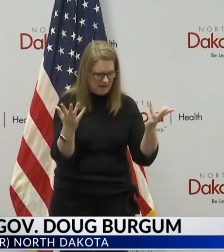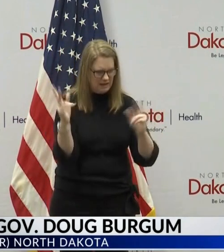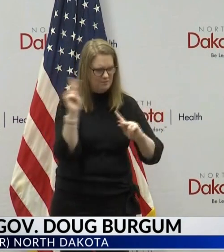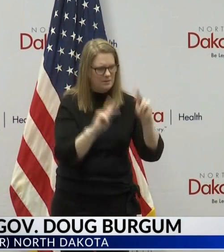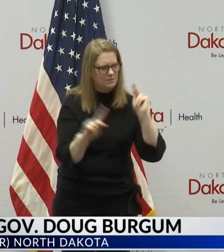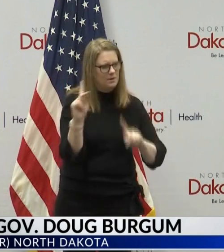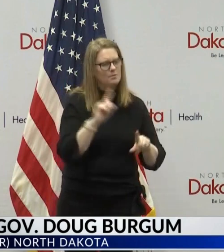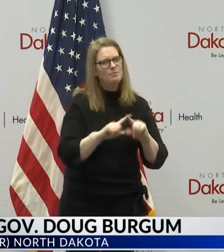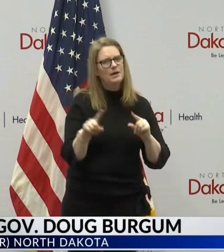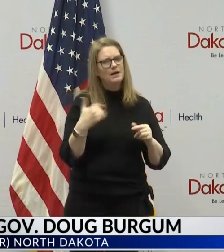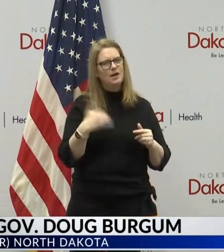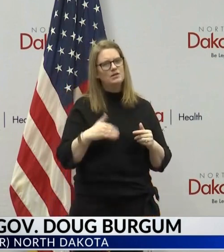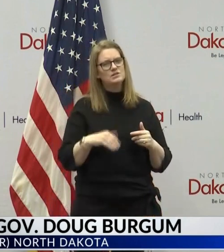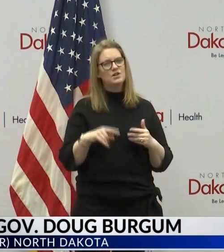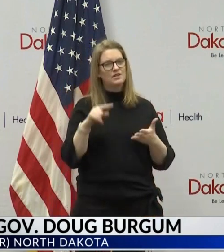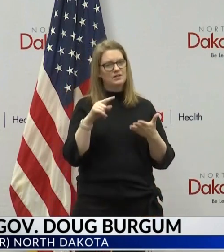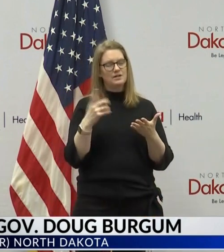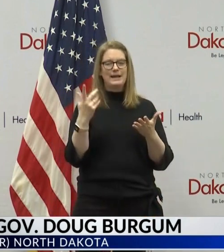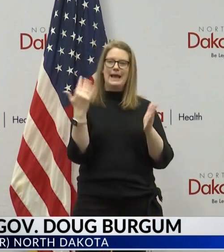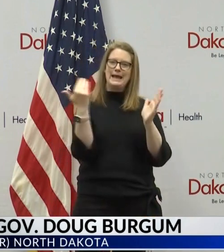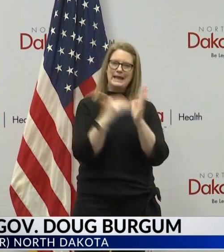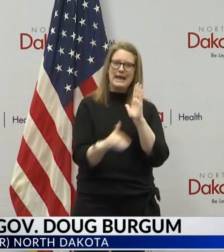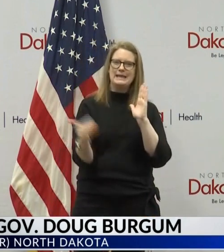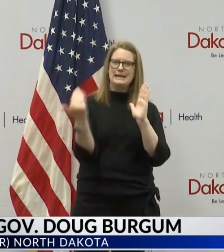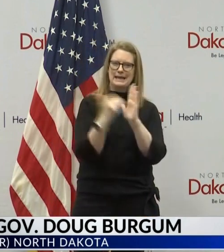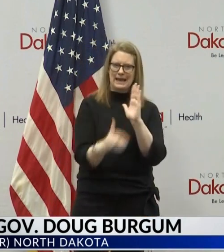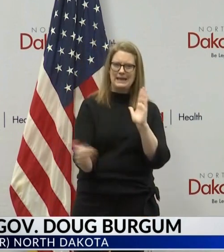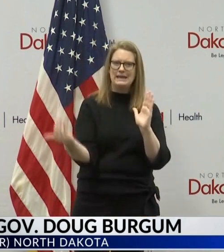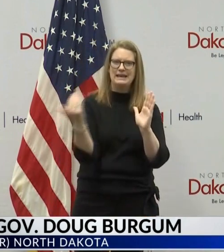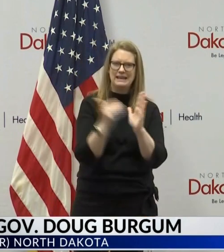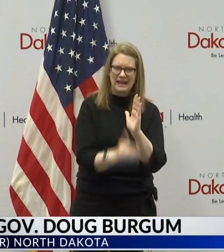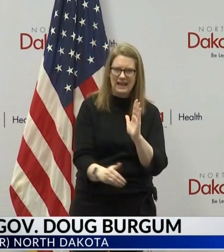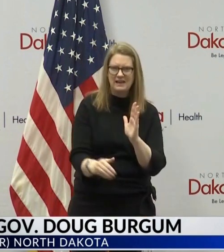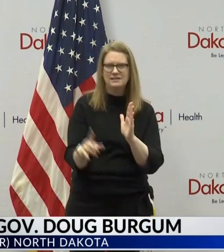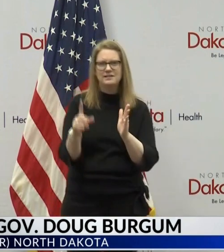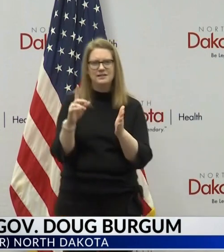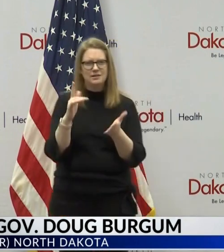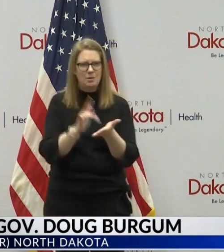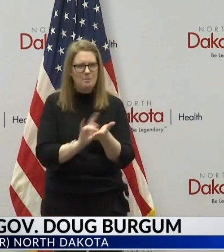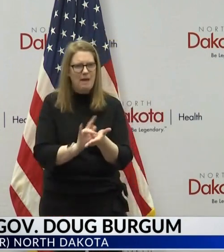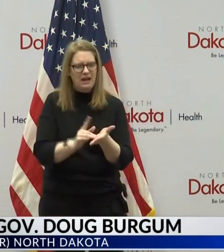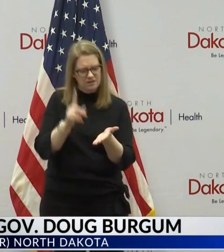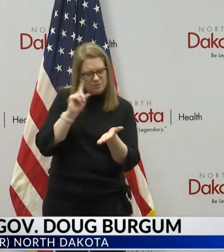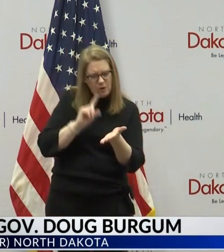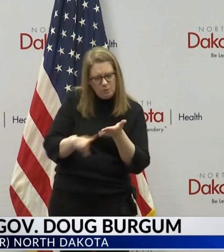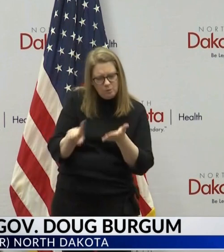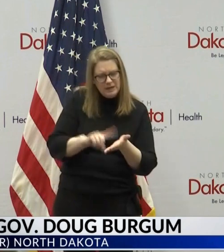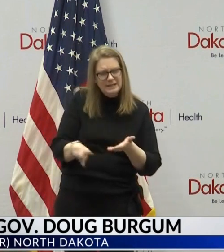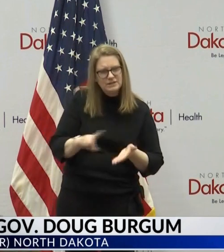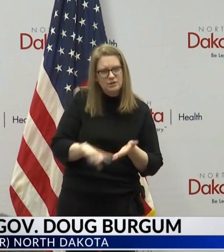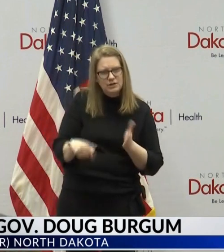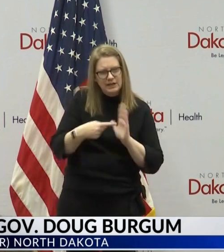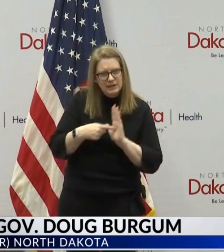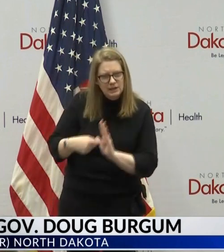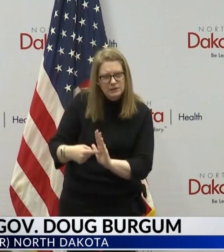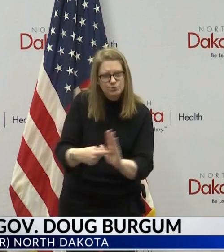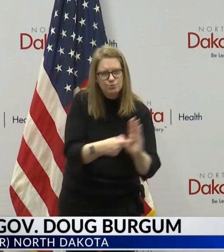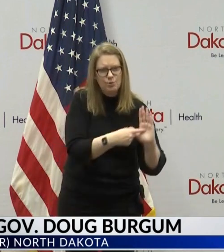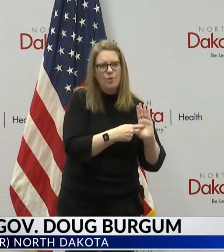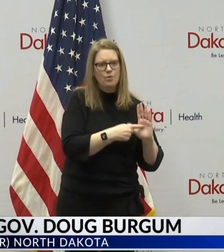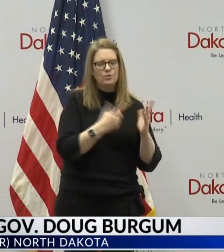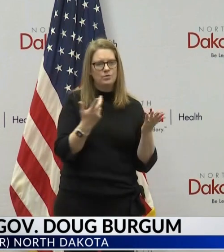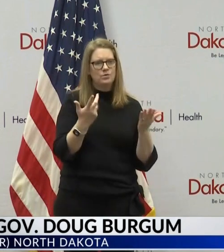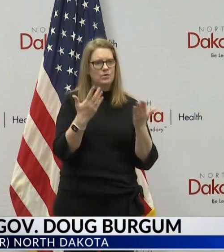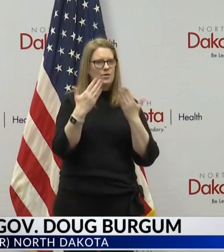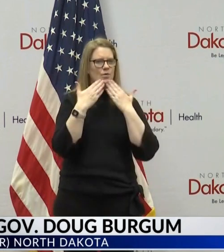talking about it each week because it's been proven time and time again by medical studies that gratitude